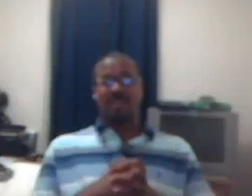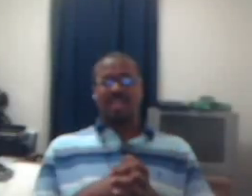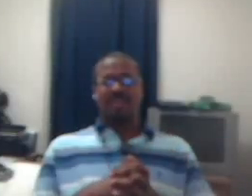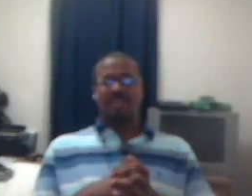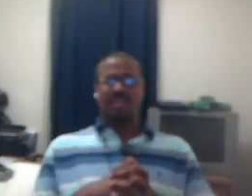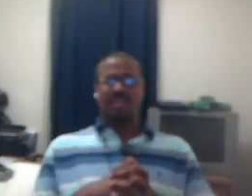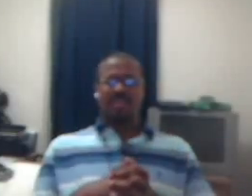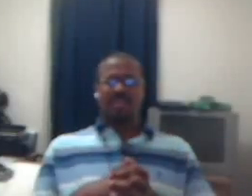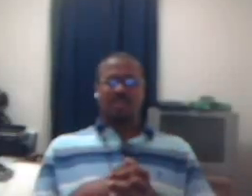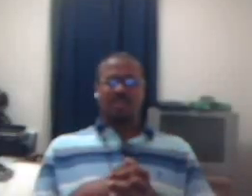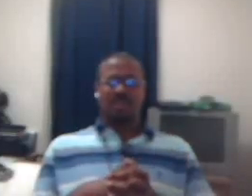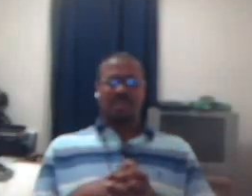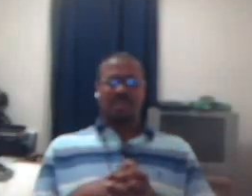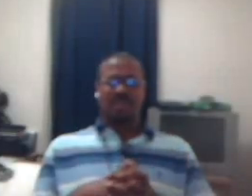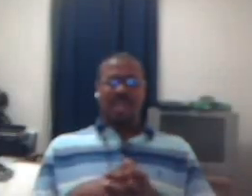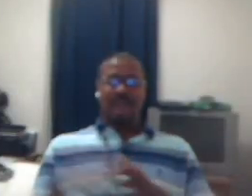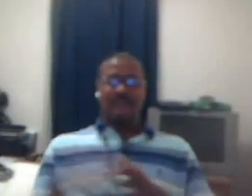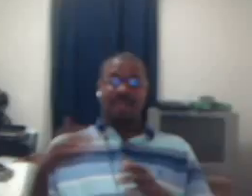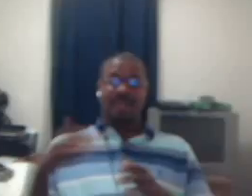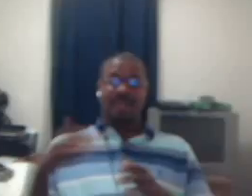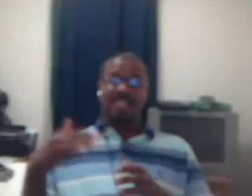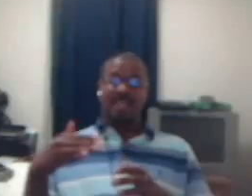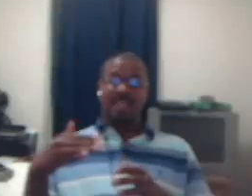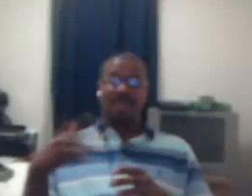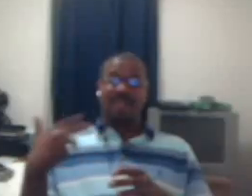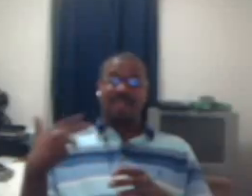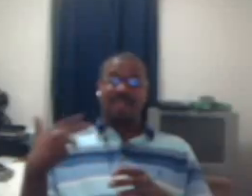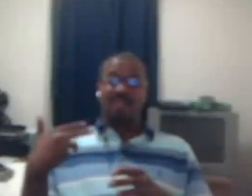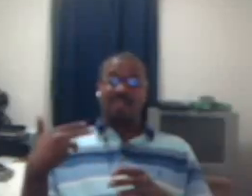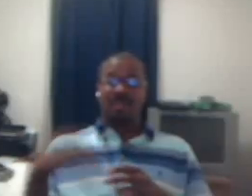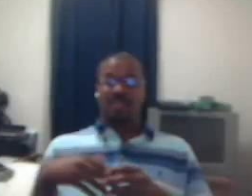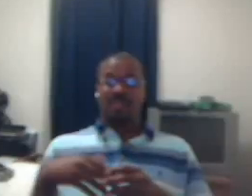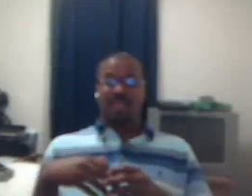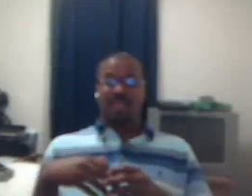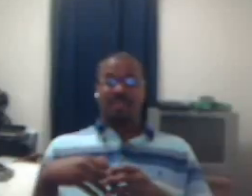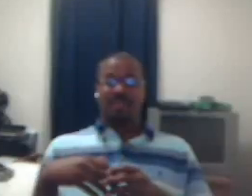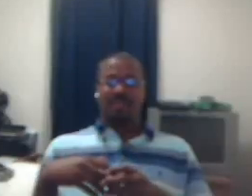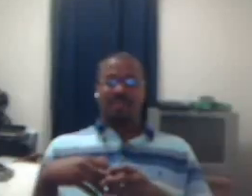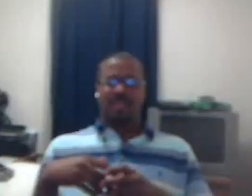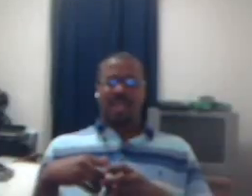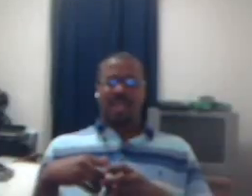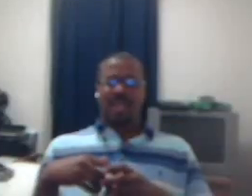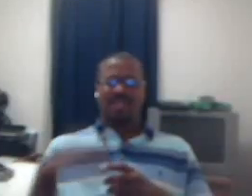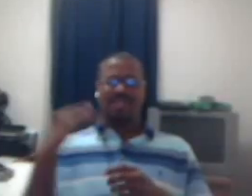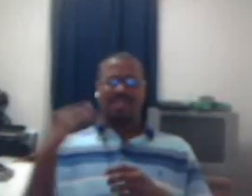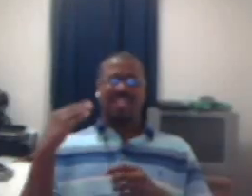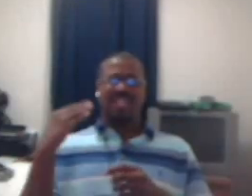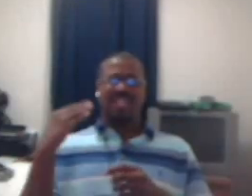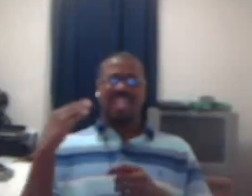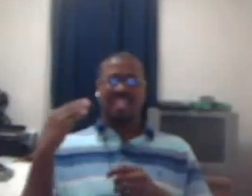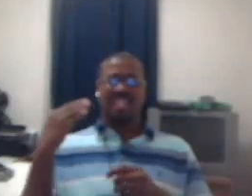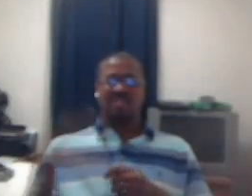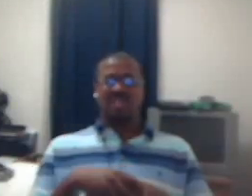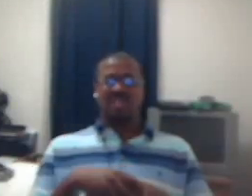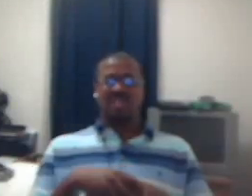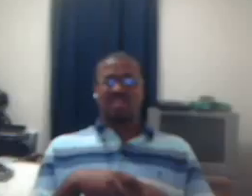okay? So I may be disabled, but I'm not stupid, okay? I mean, sometimes I can't hear too good,